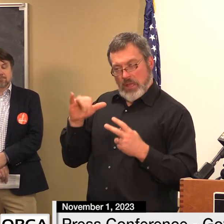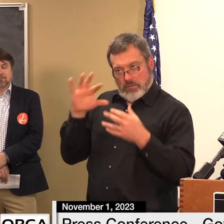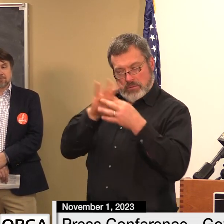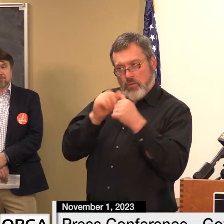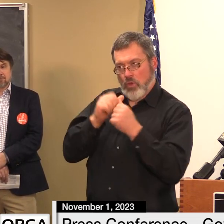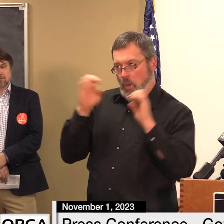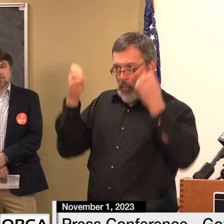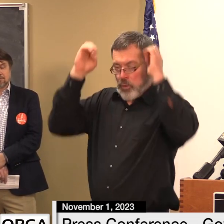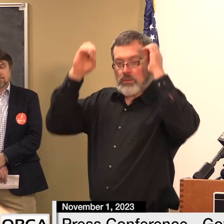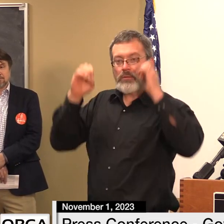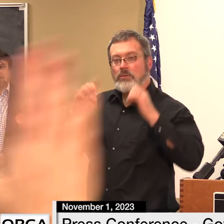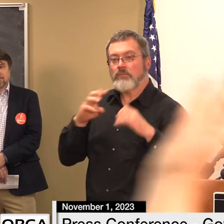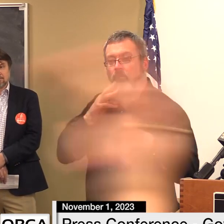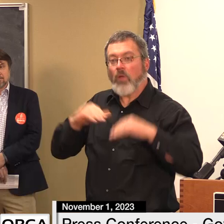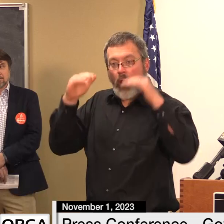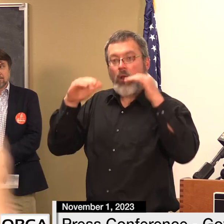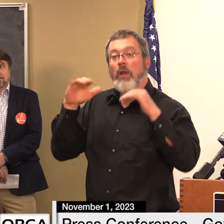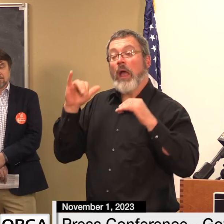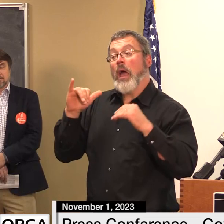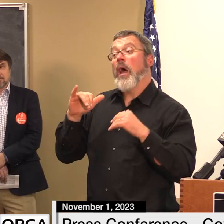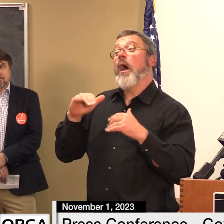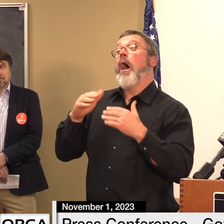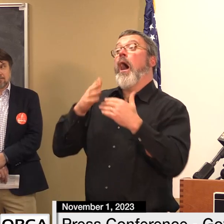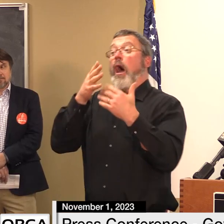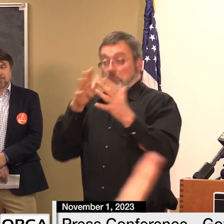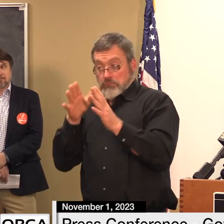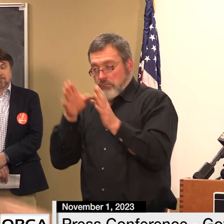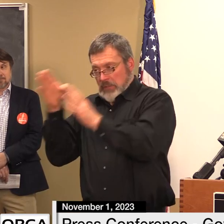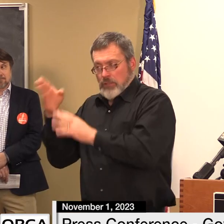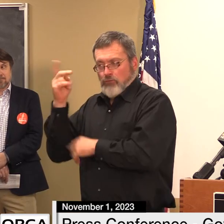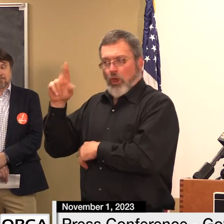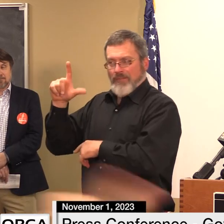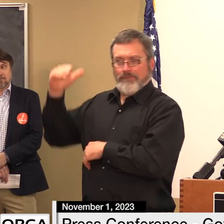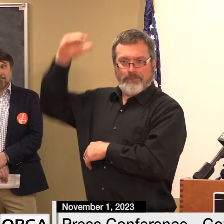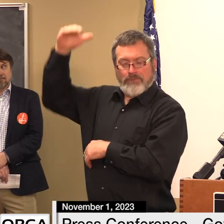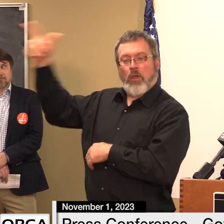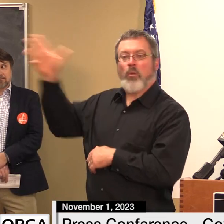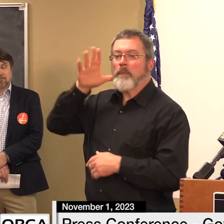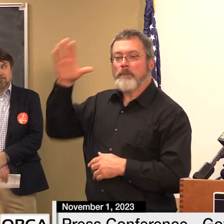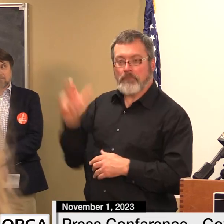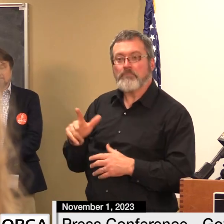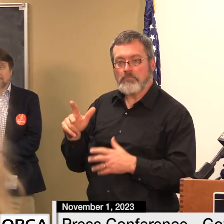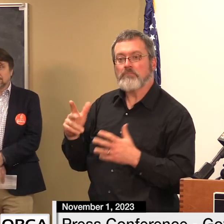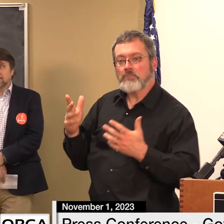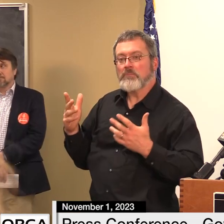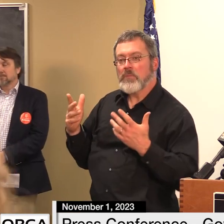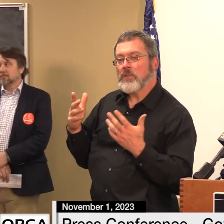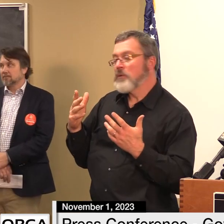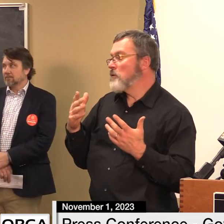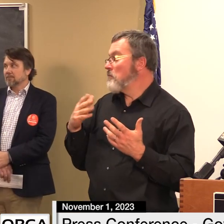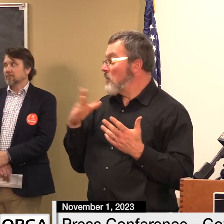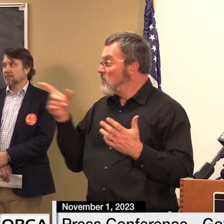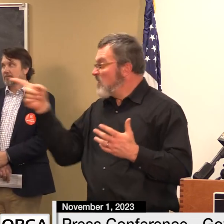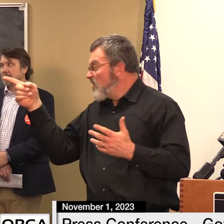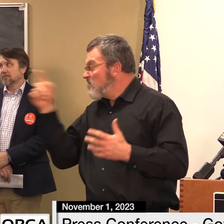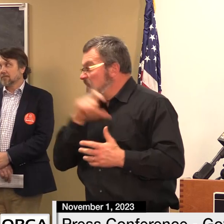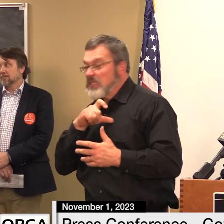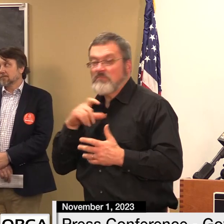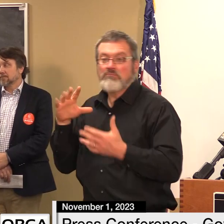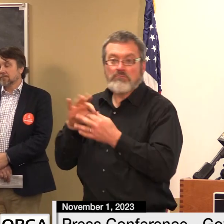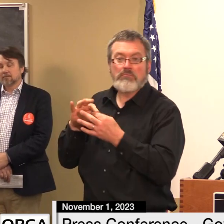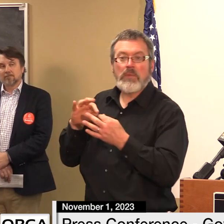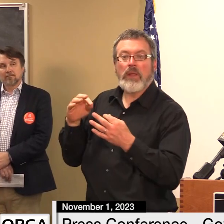on shortly. Tom, getting back to your other, maybe Colonel Birmingham has the answer to this one, but the